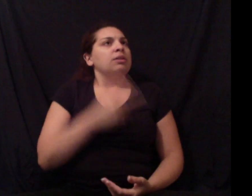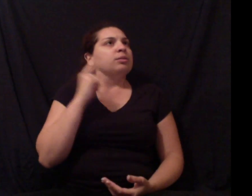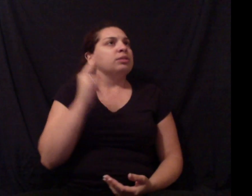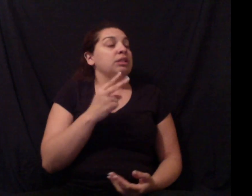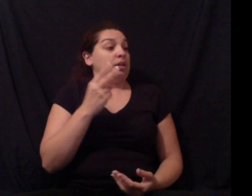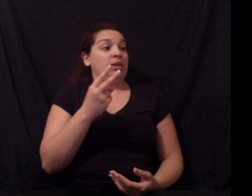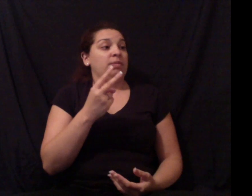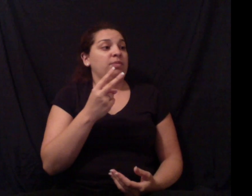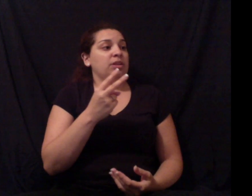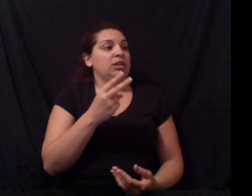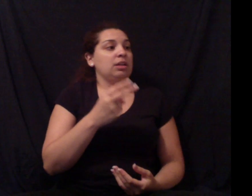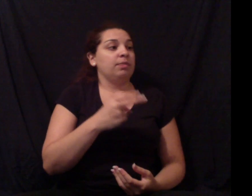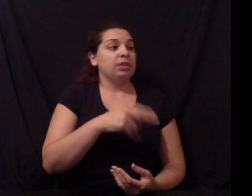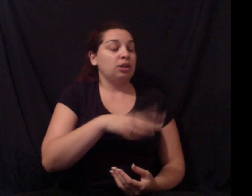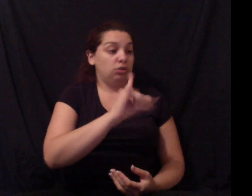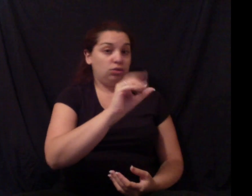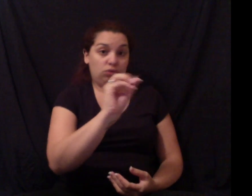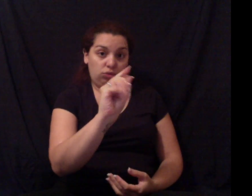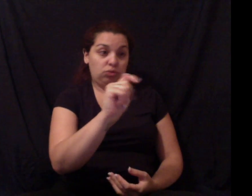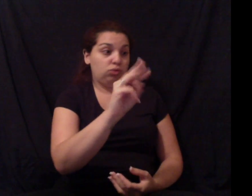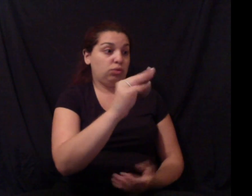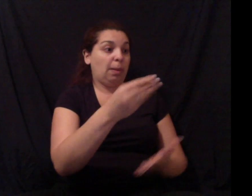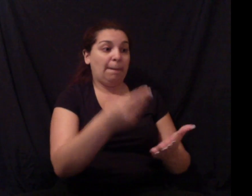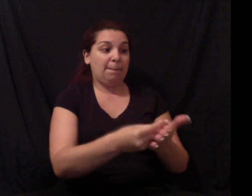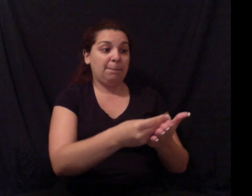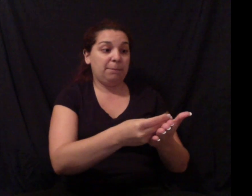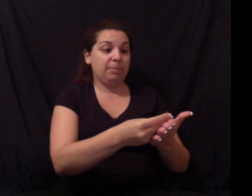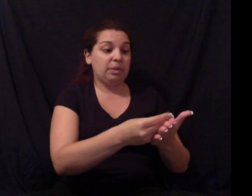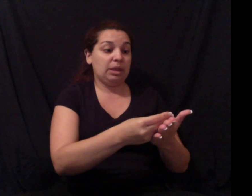at like, the fact that you can actually make some money off YouTube views. I never